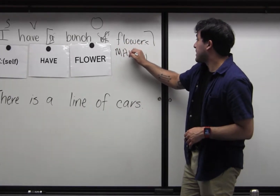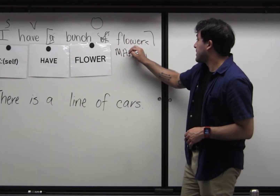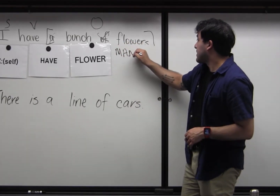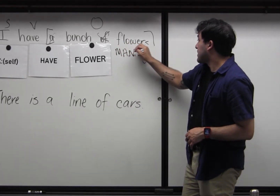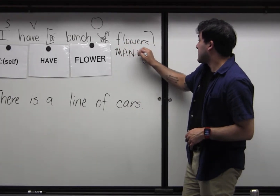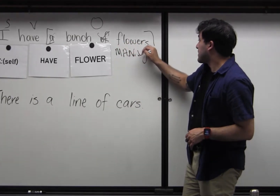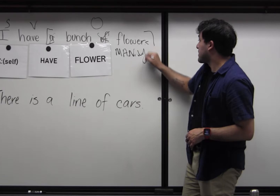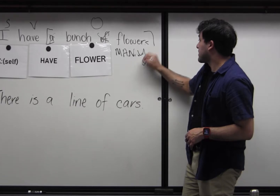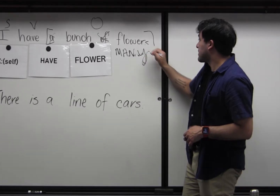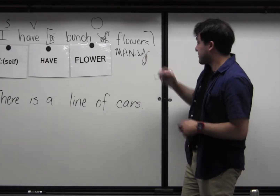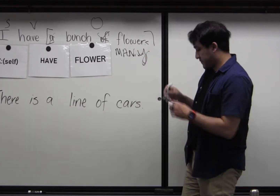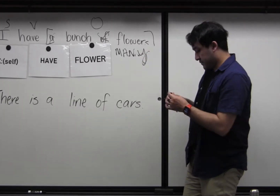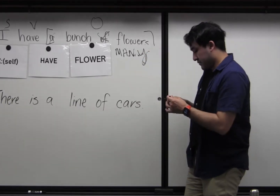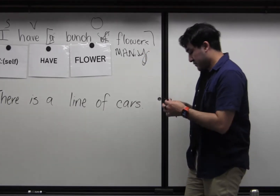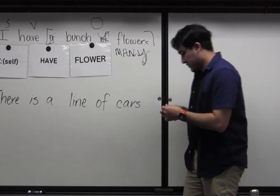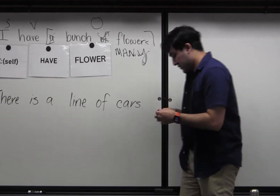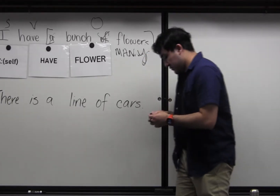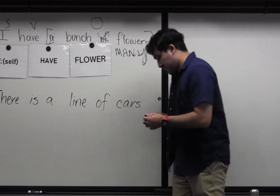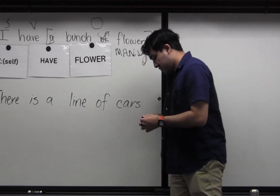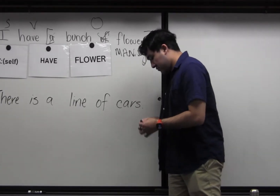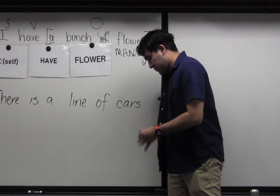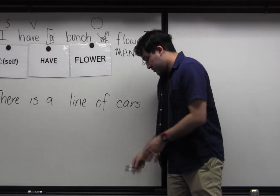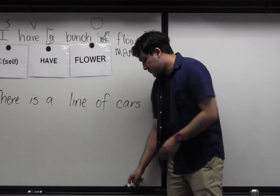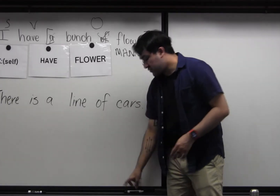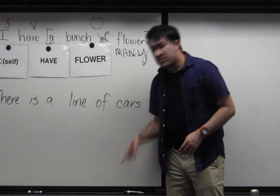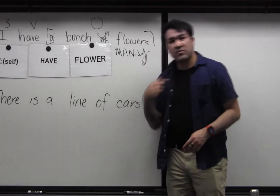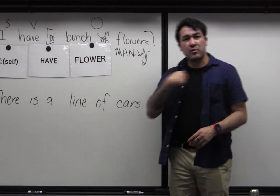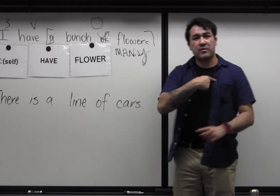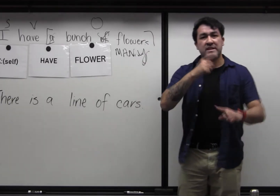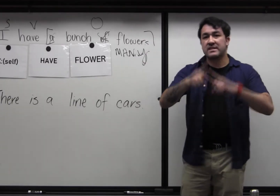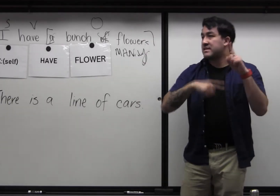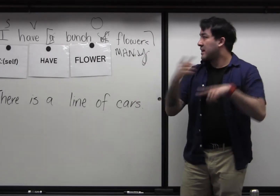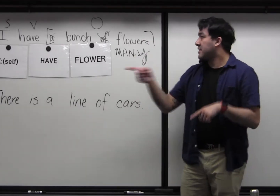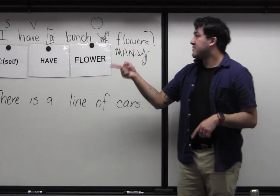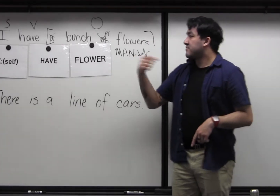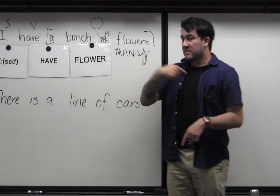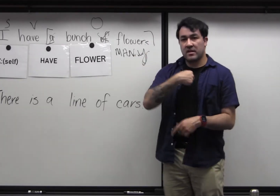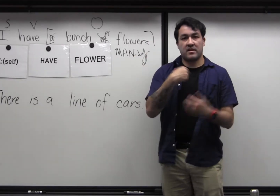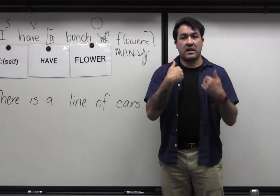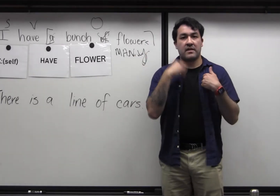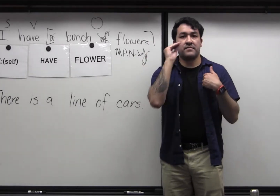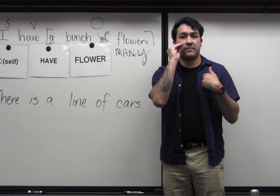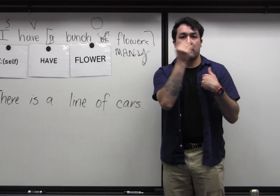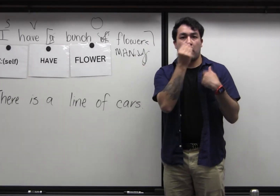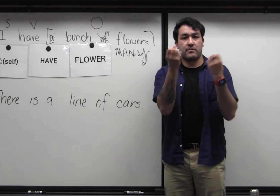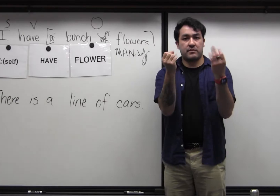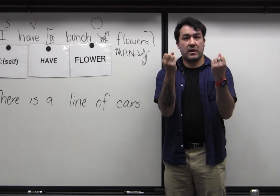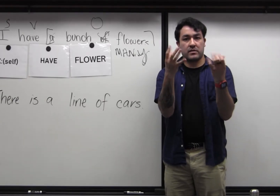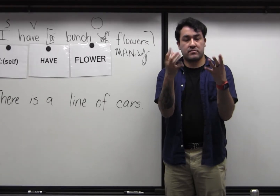good. Right, really separate that N and Y. Okay. So we could just sign I have flowers